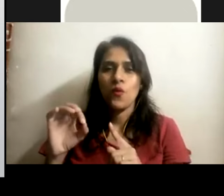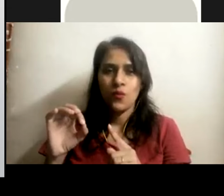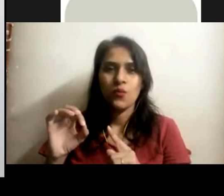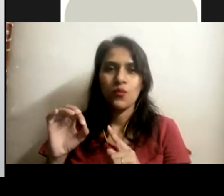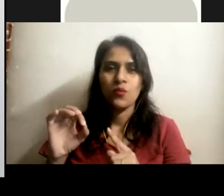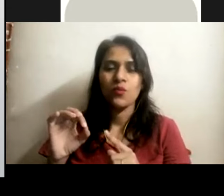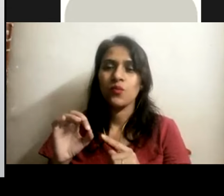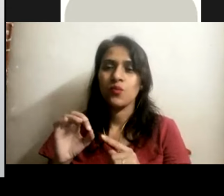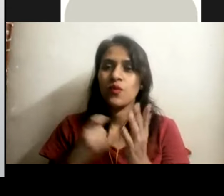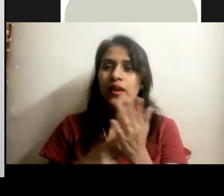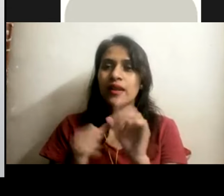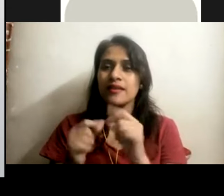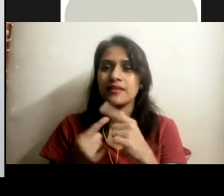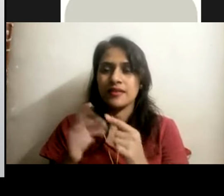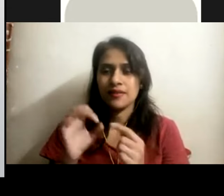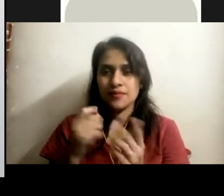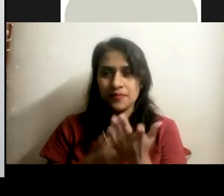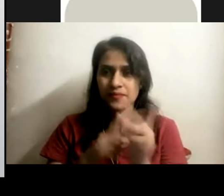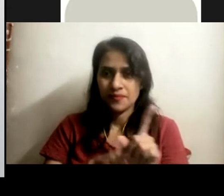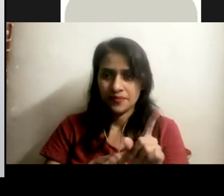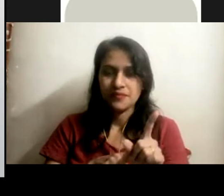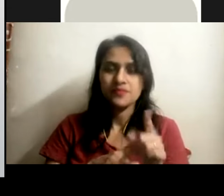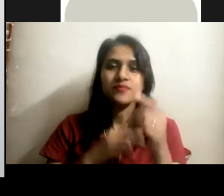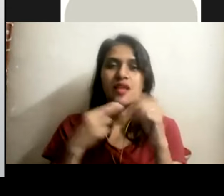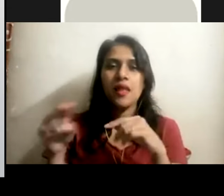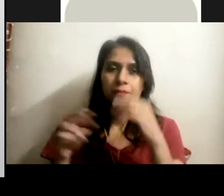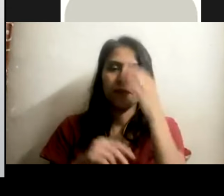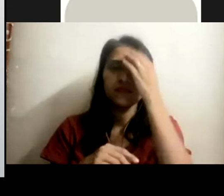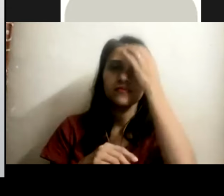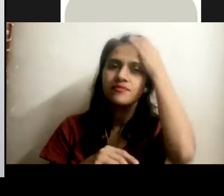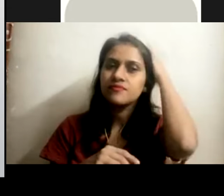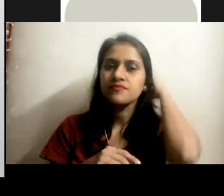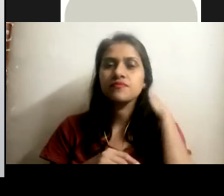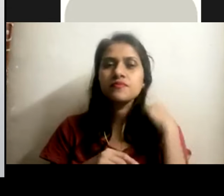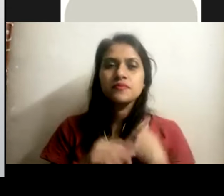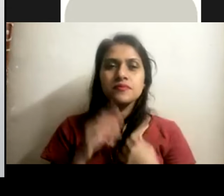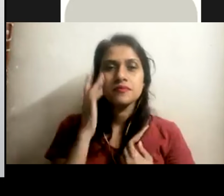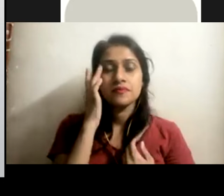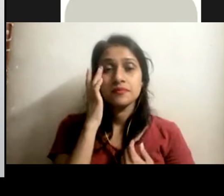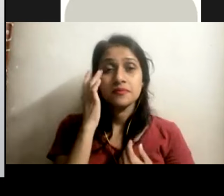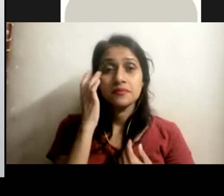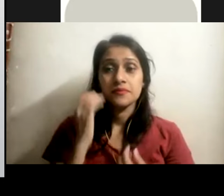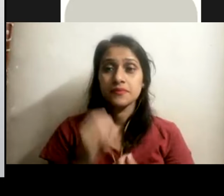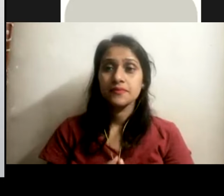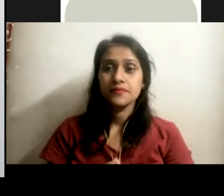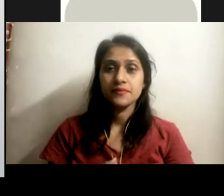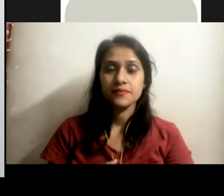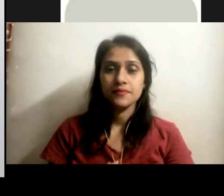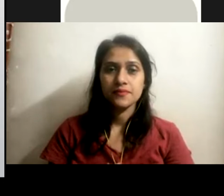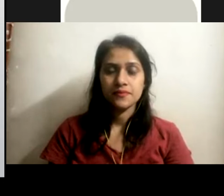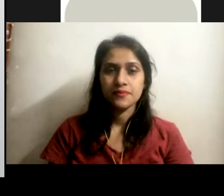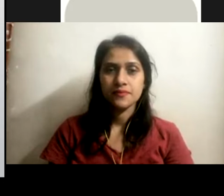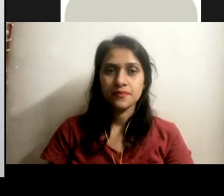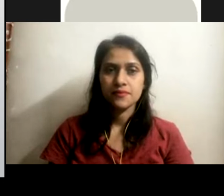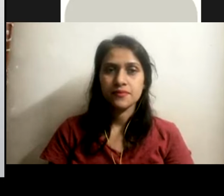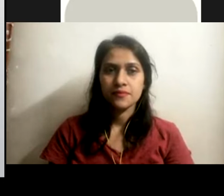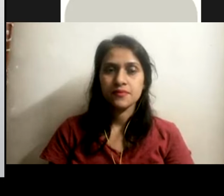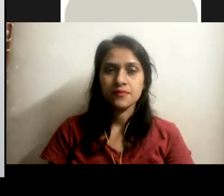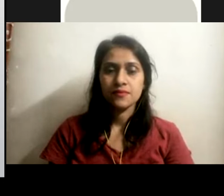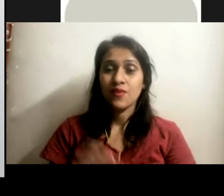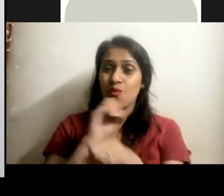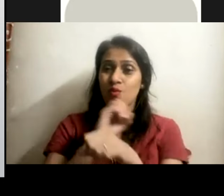the initial research that was done into maybe with the coming of the